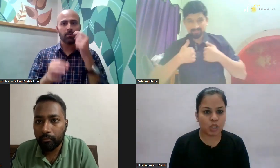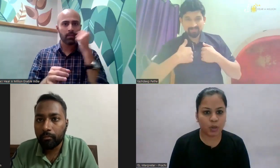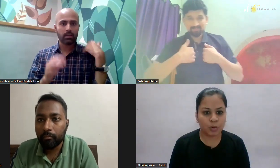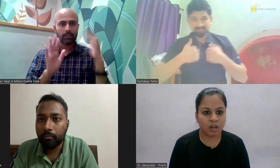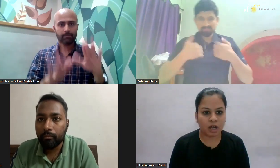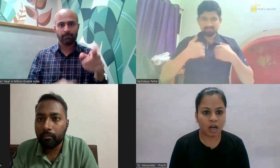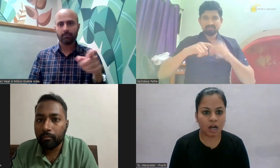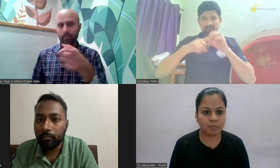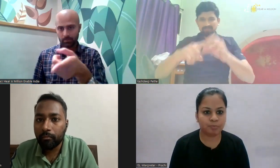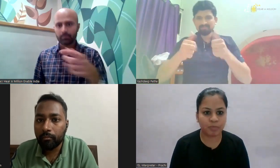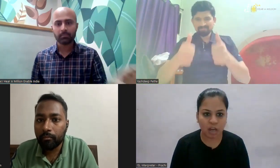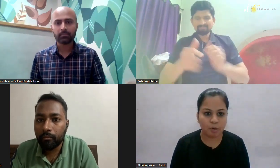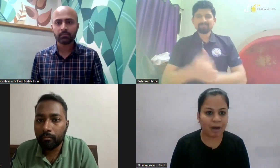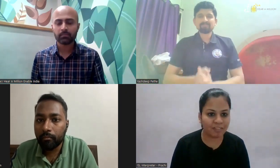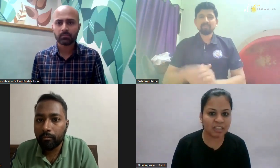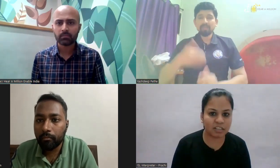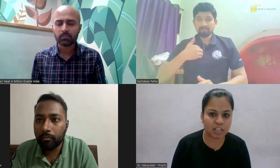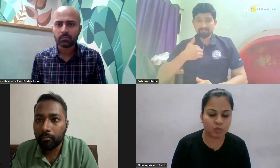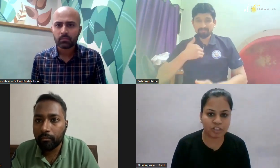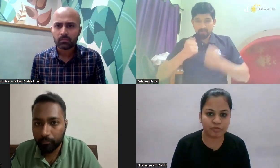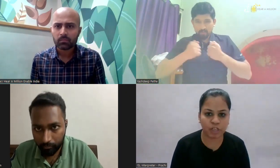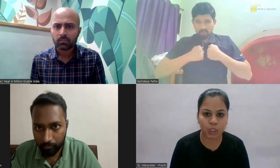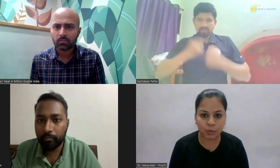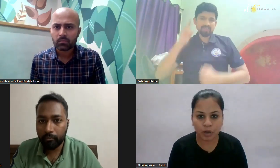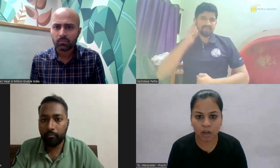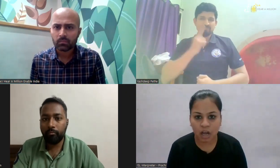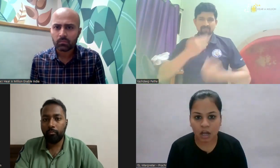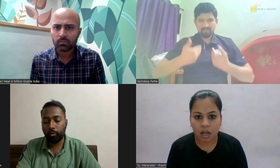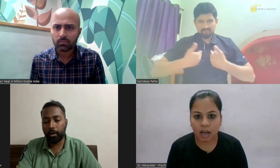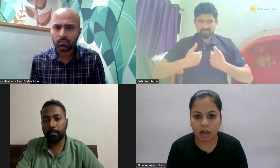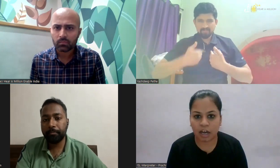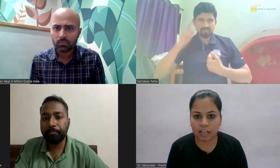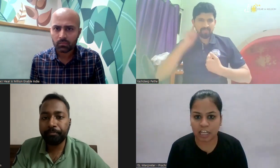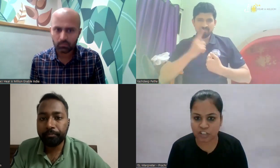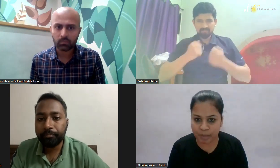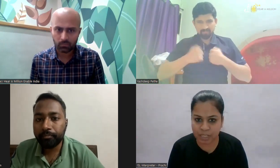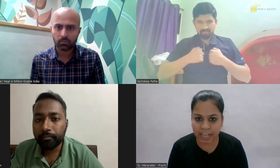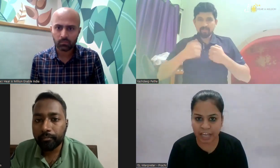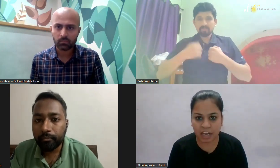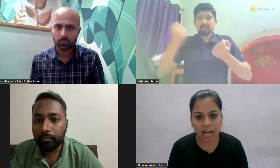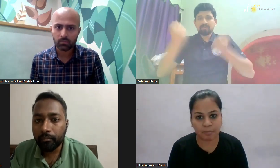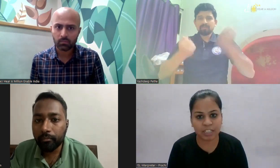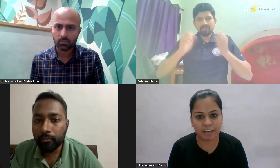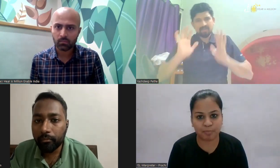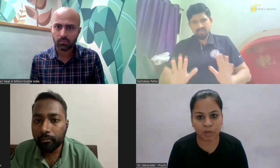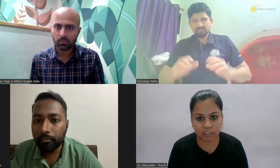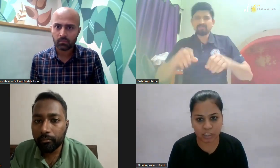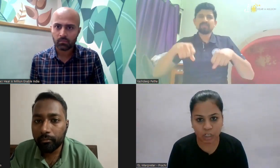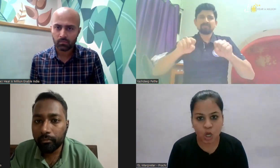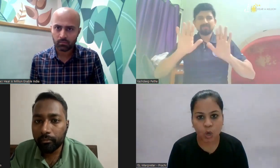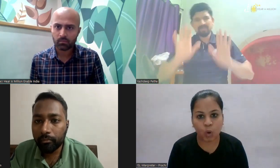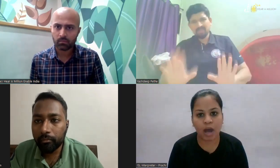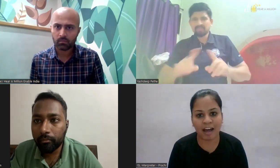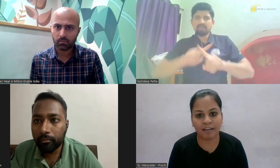Okay, so Bhavin, there is a question for you. Okay. Yashdeep is saying, I'm a deaf